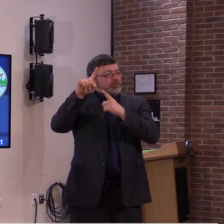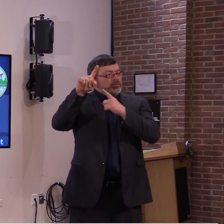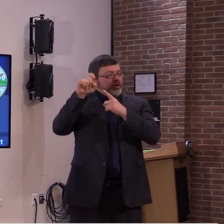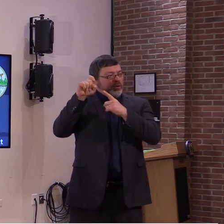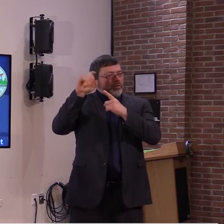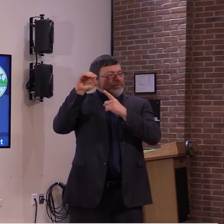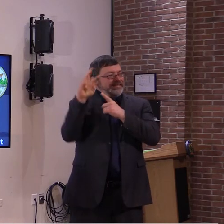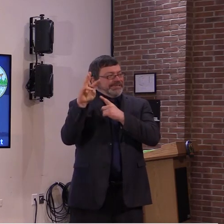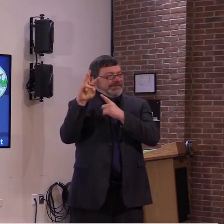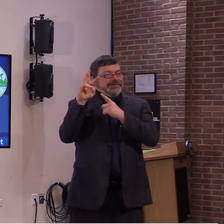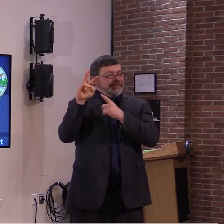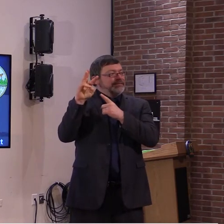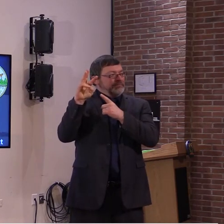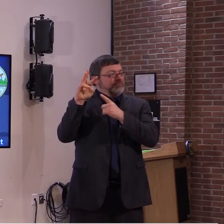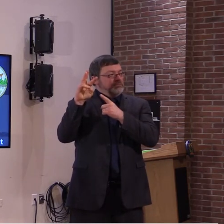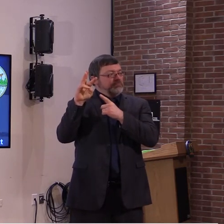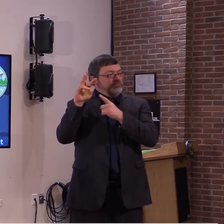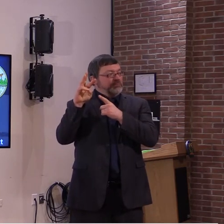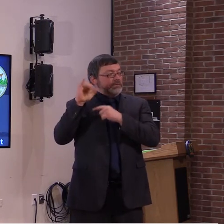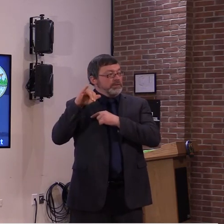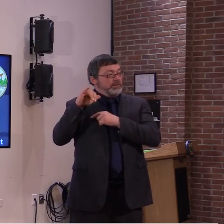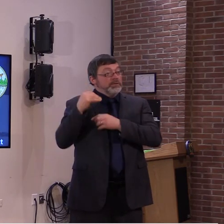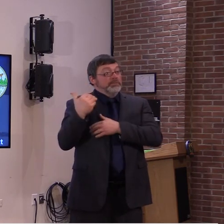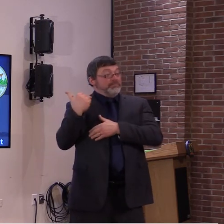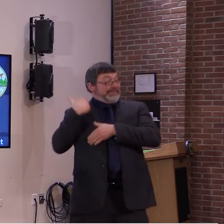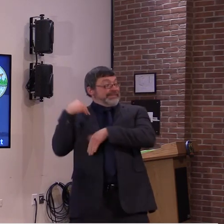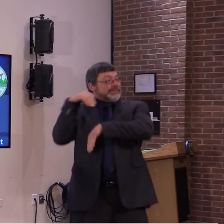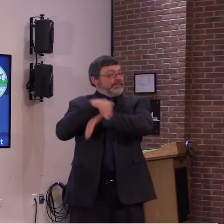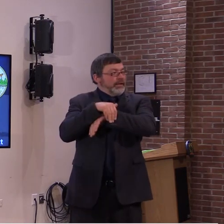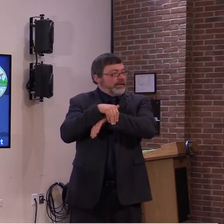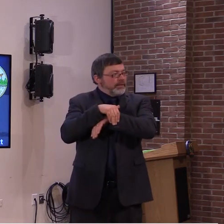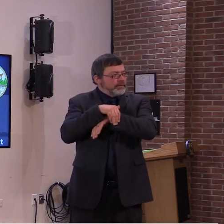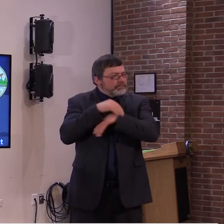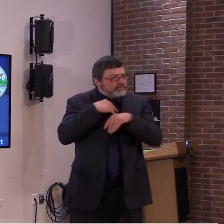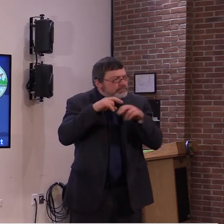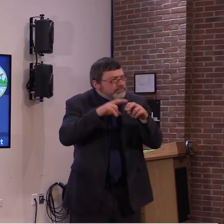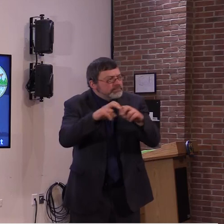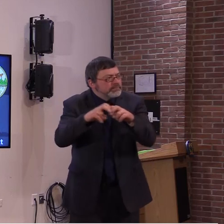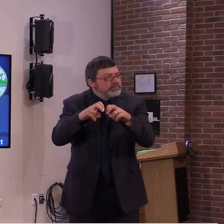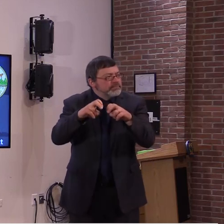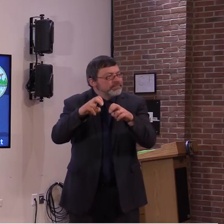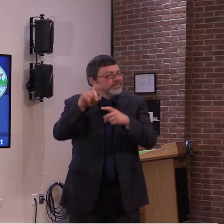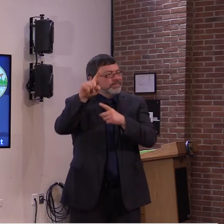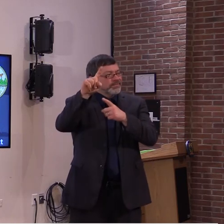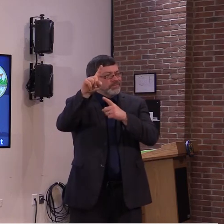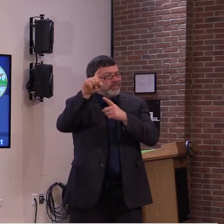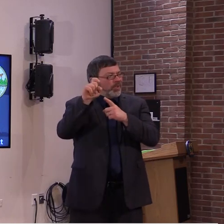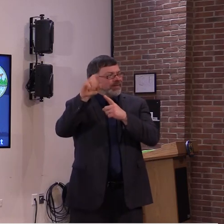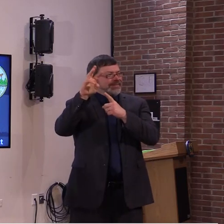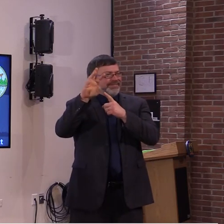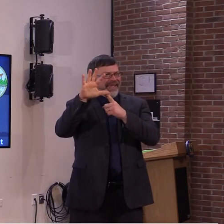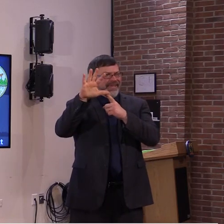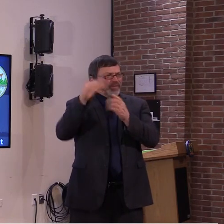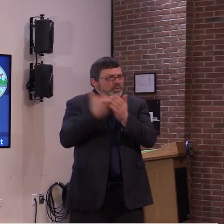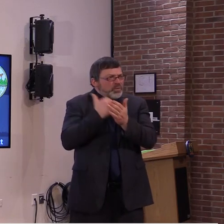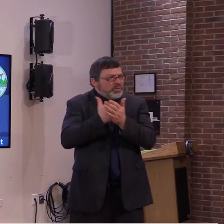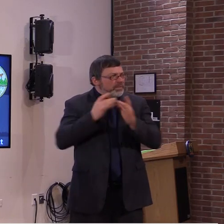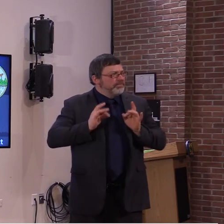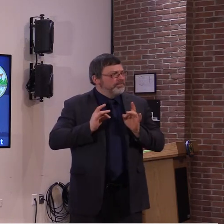evening, though, our lab reported out 165 cases, and sadly, we recorded 5 more